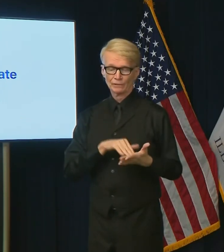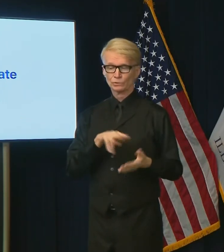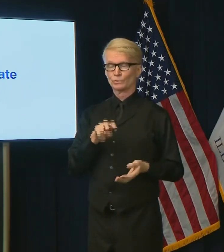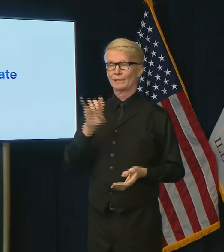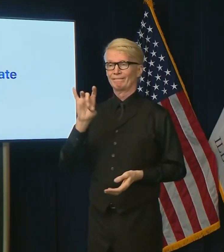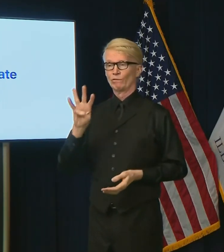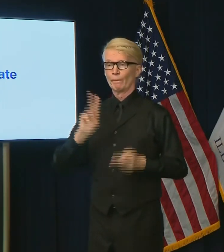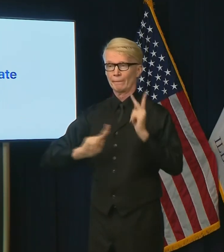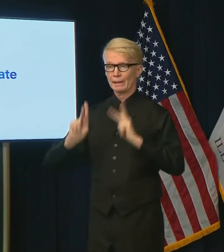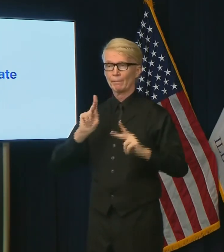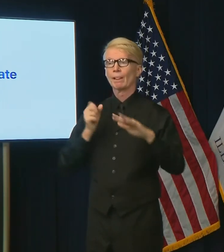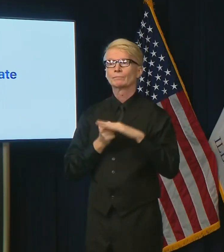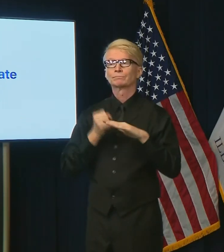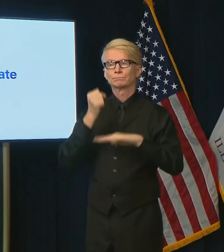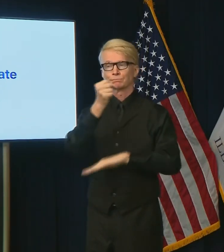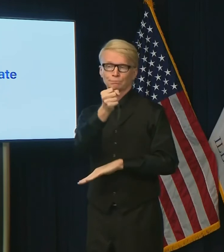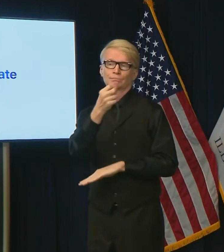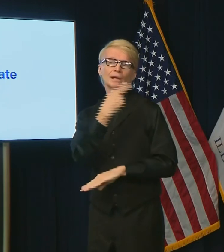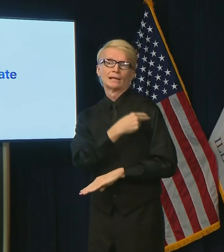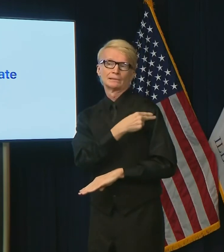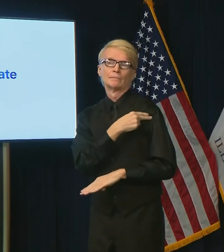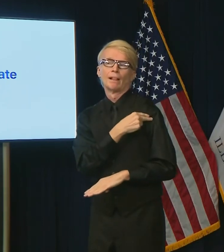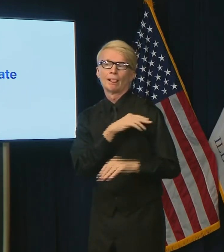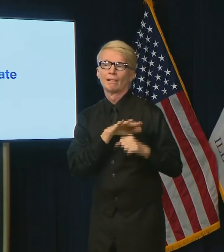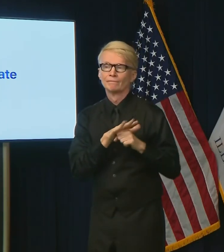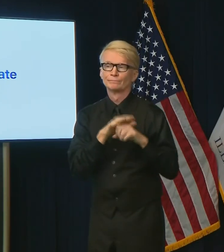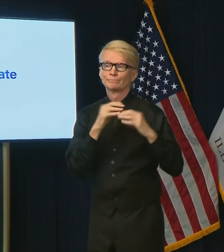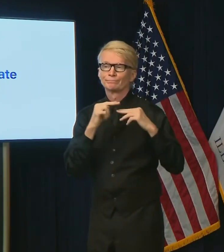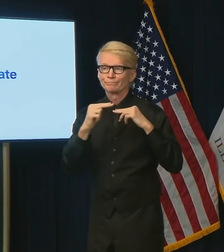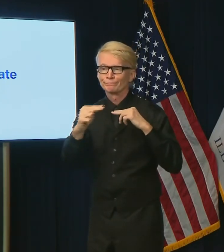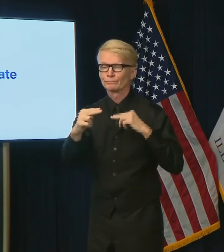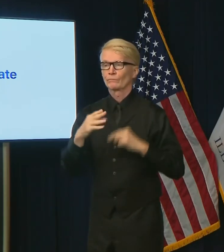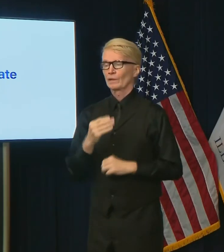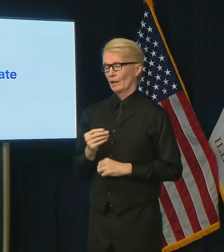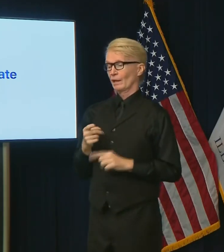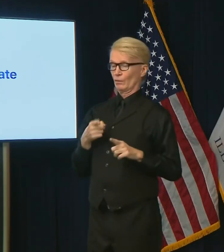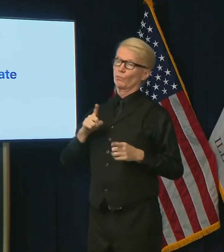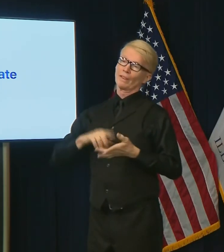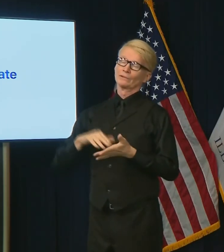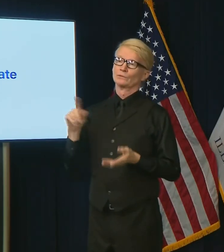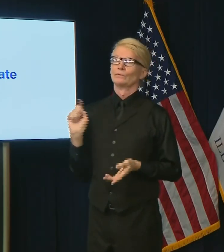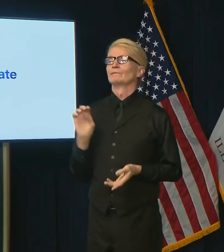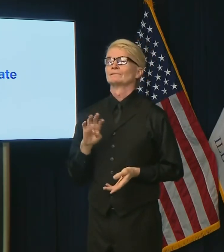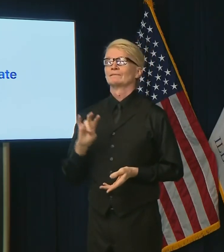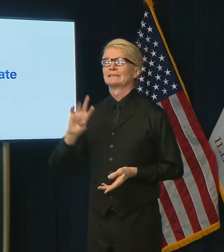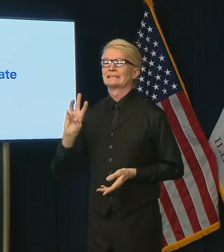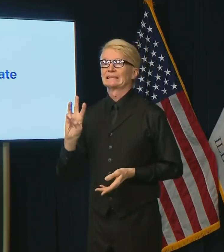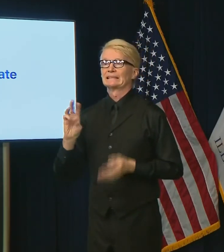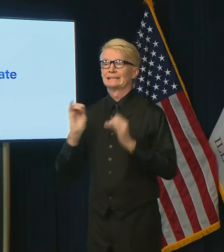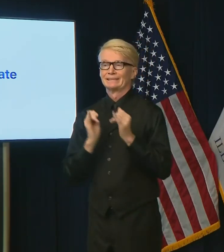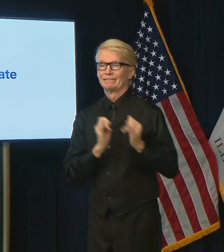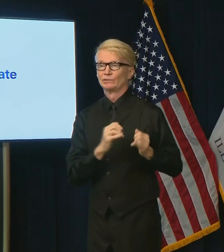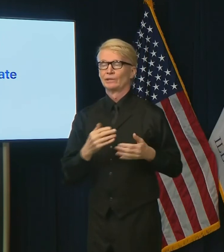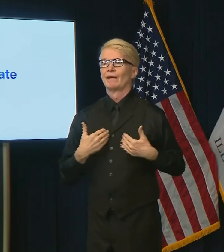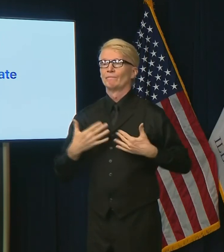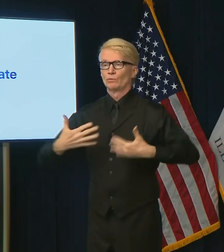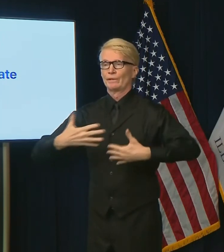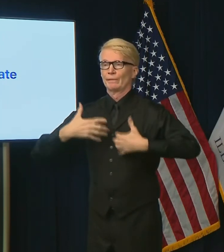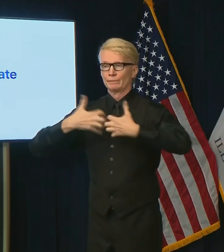5,284 people were reported to be in the hospital with COVID-19, and of those, 1,176 individuals were on